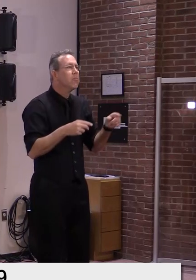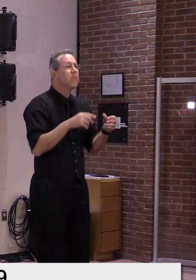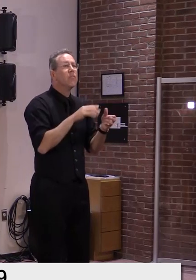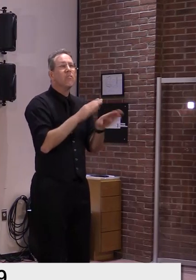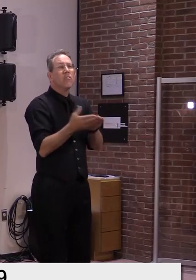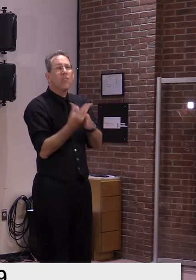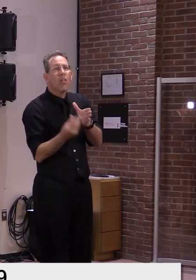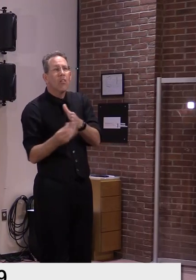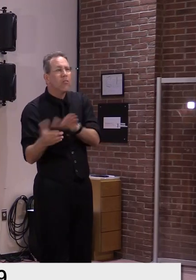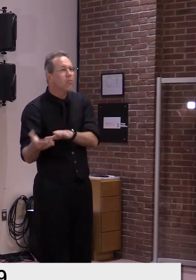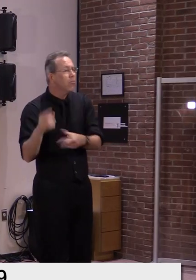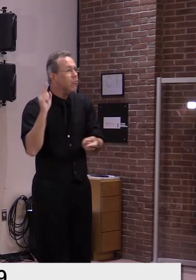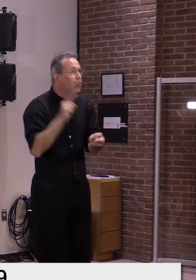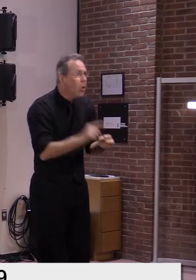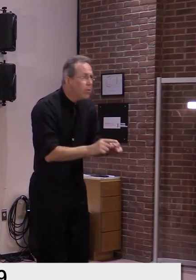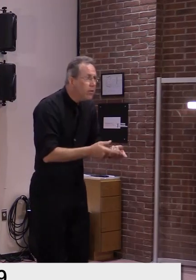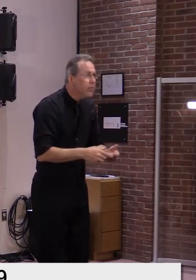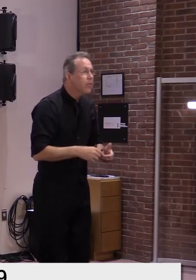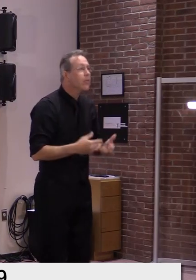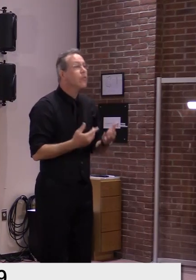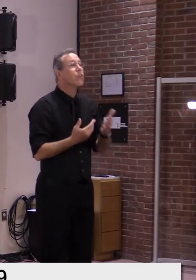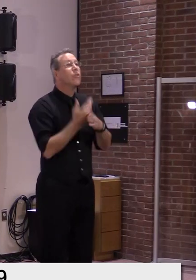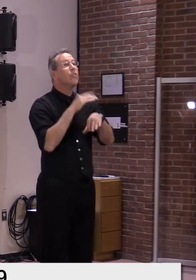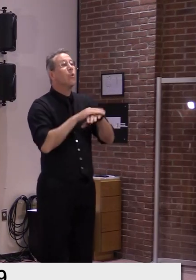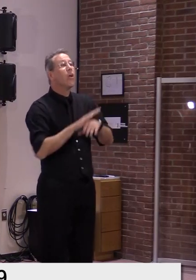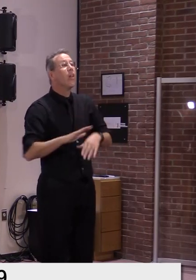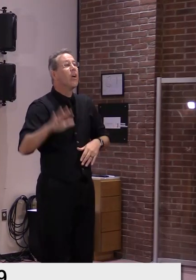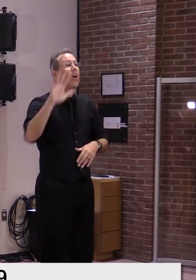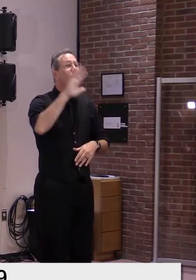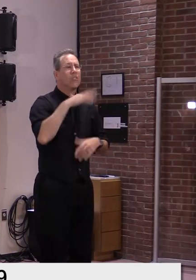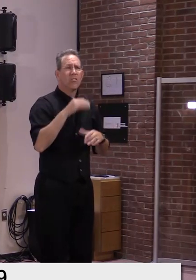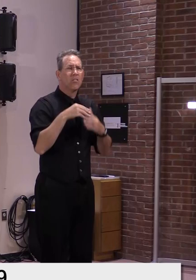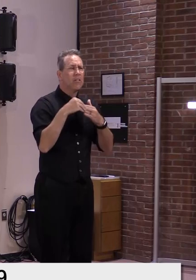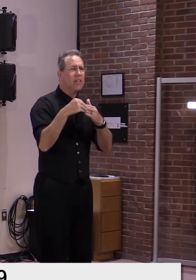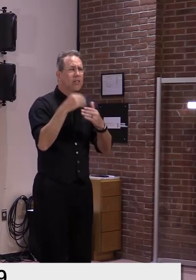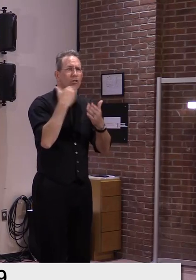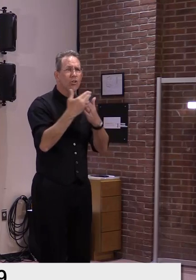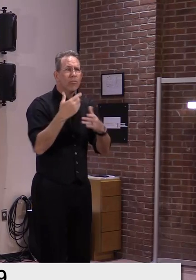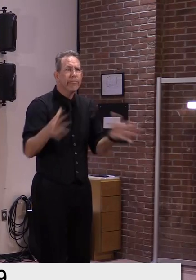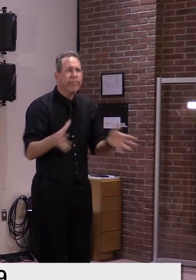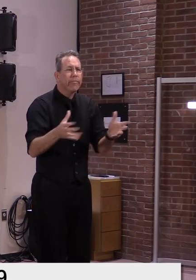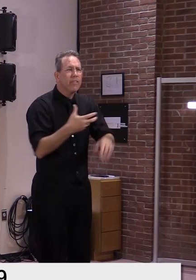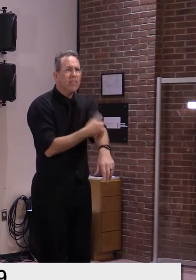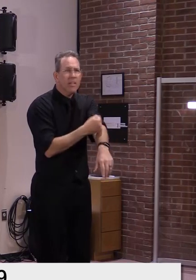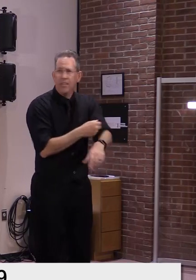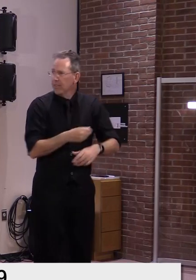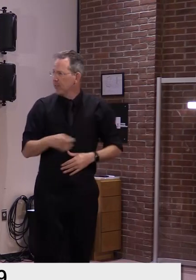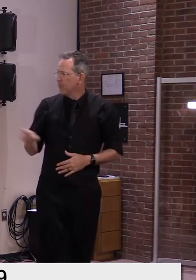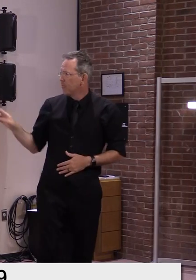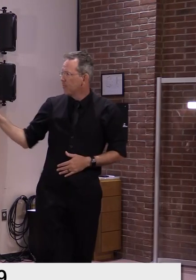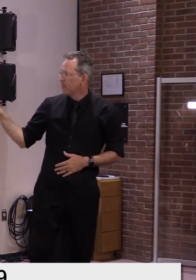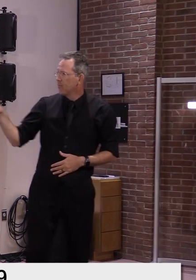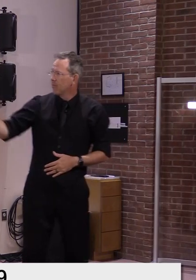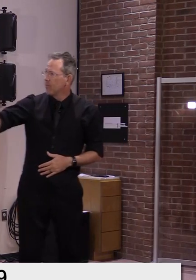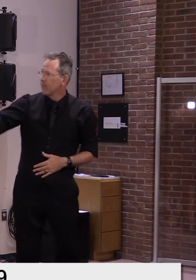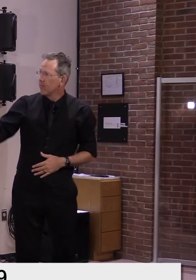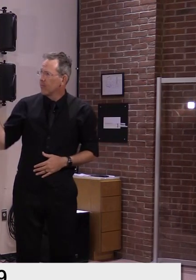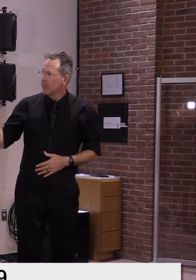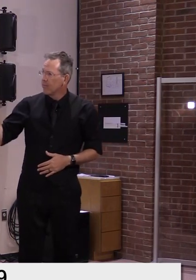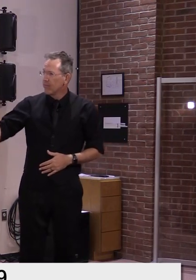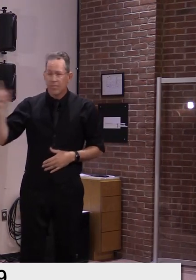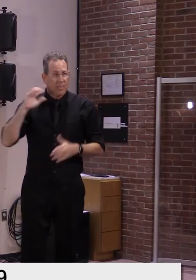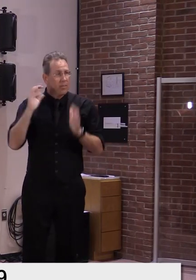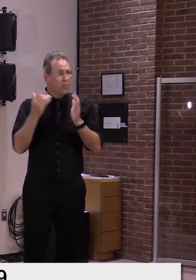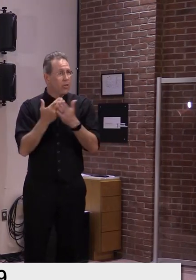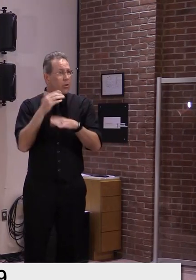the nation in the uptake of the vaccine across the board, with all six New England states in the top 10 in terms of the percent of their